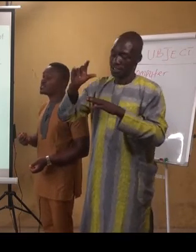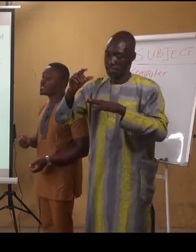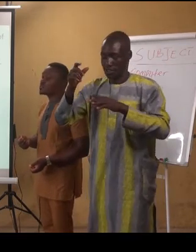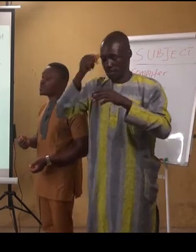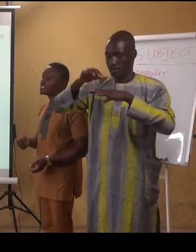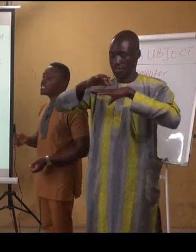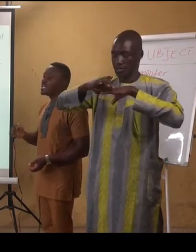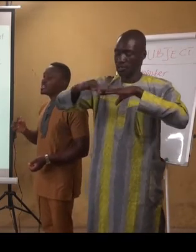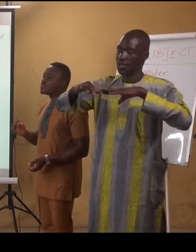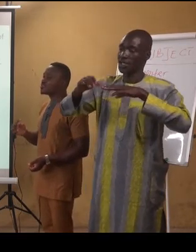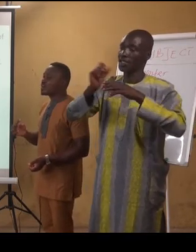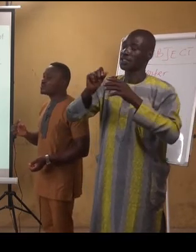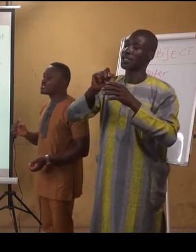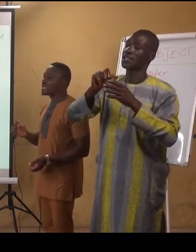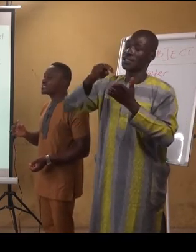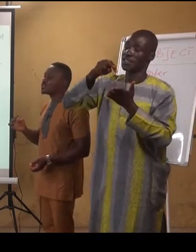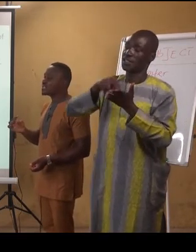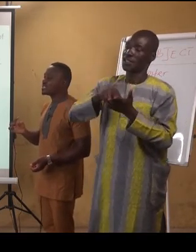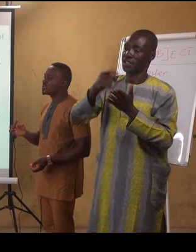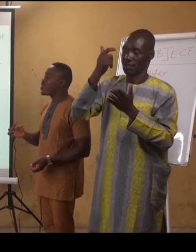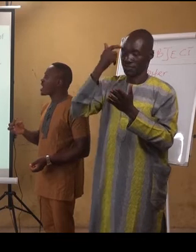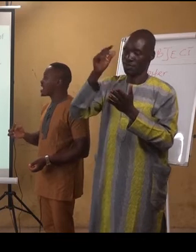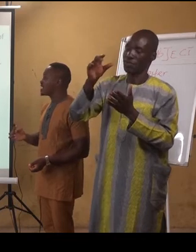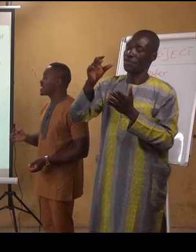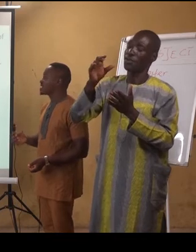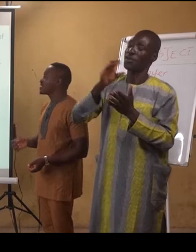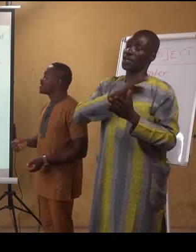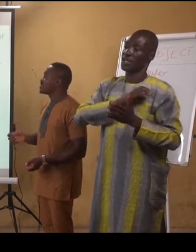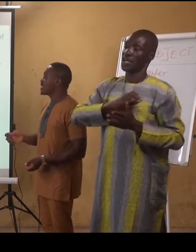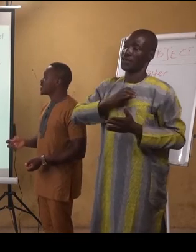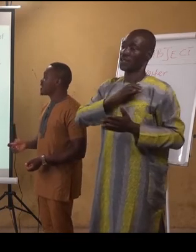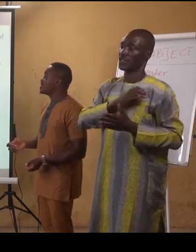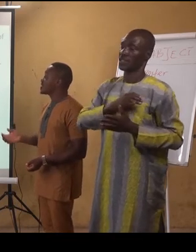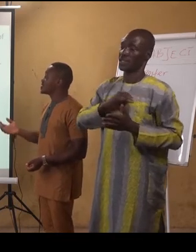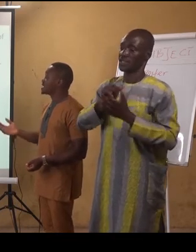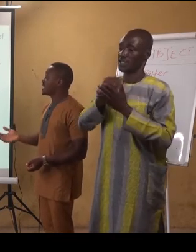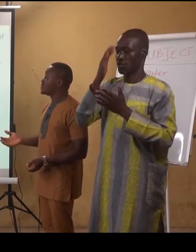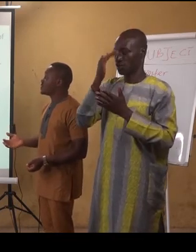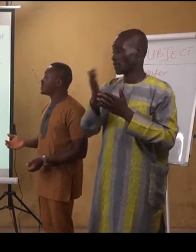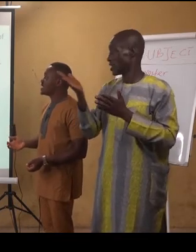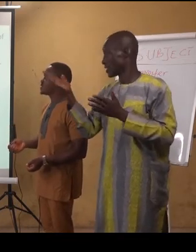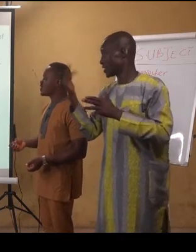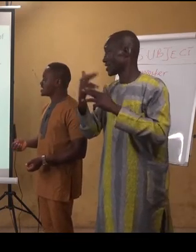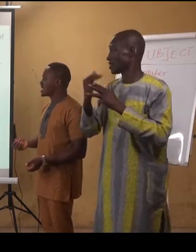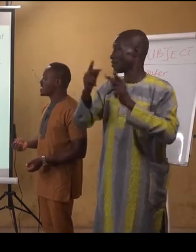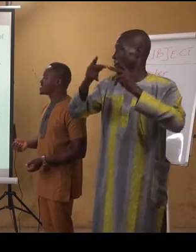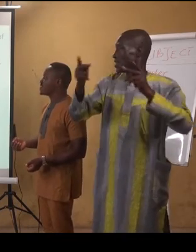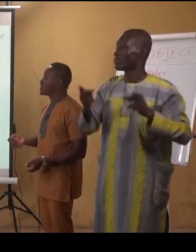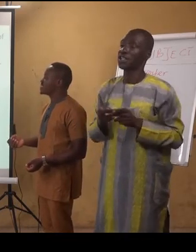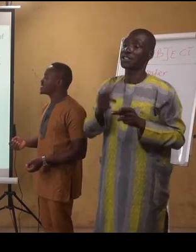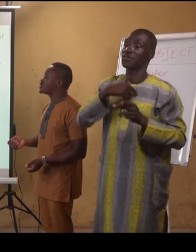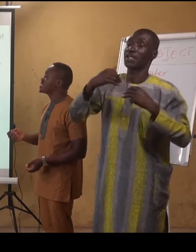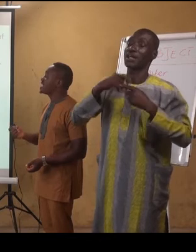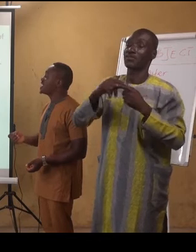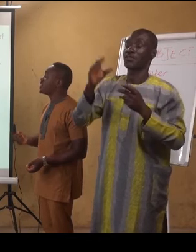to represent what? Is used to represent strings or characters. So and that's why, because it's a name of a place or is a character,